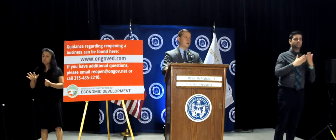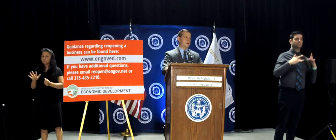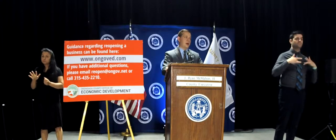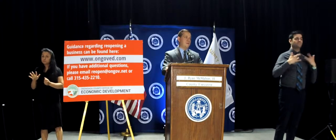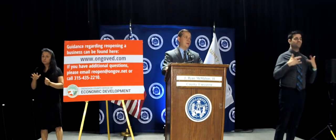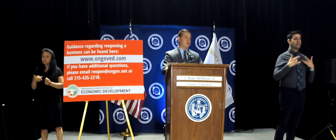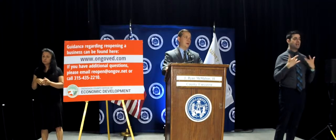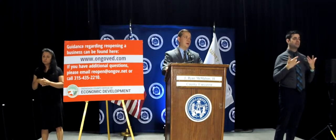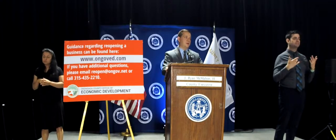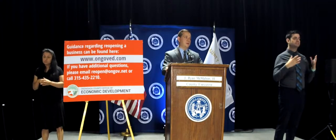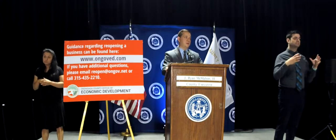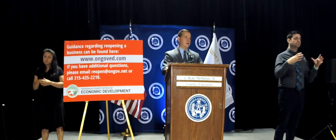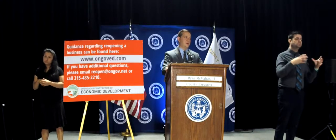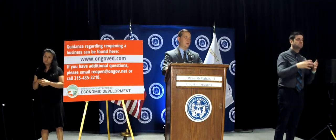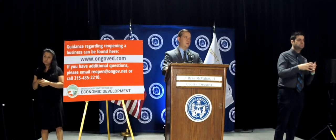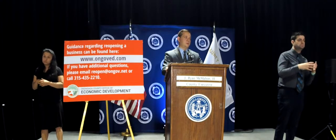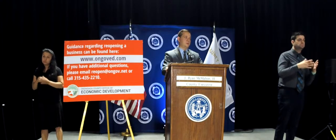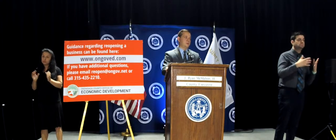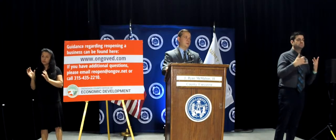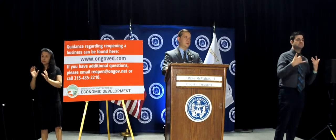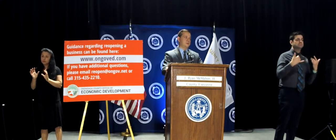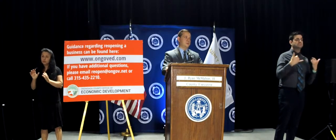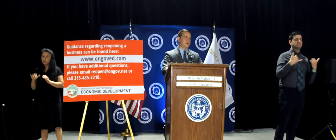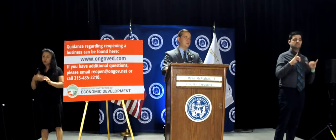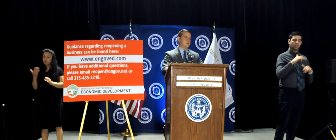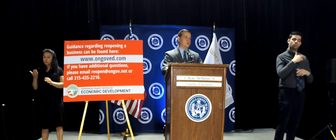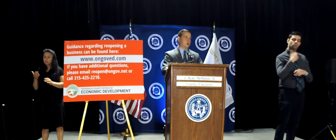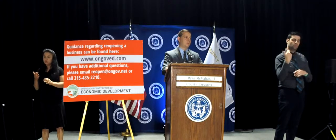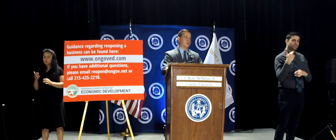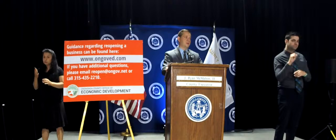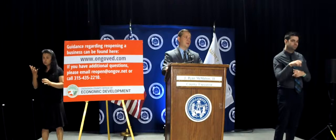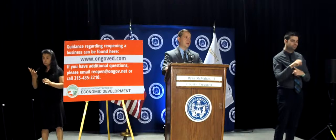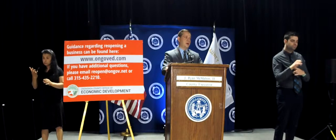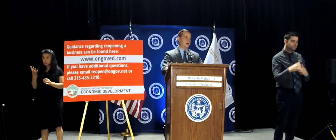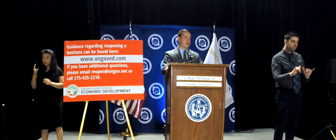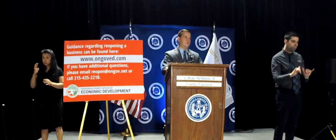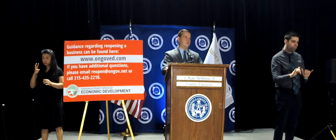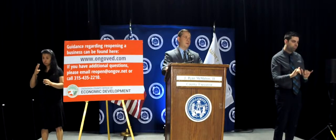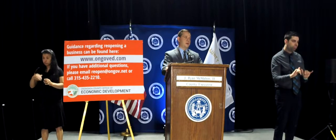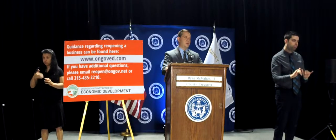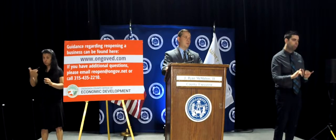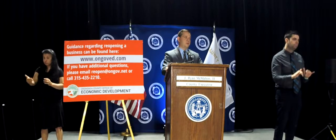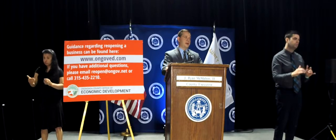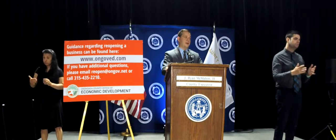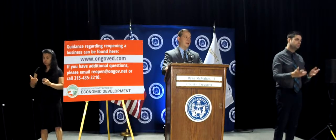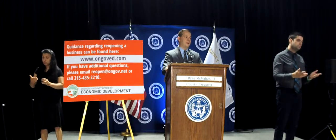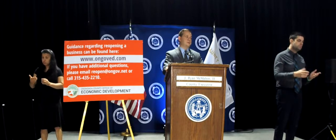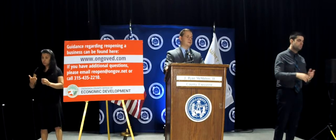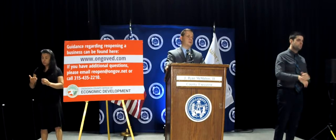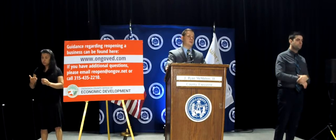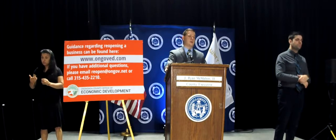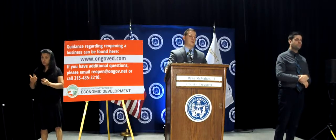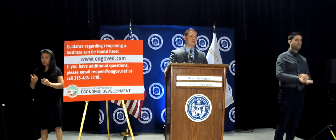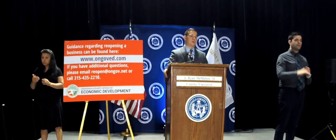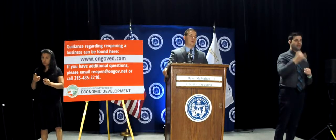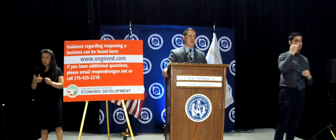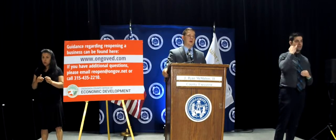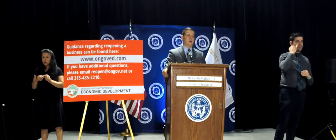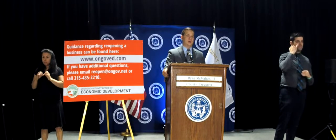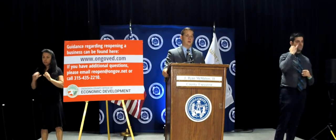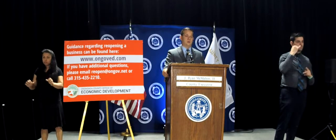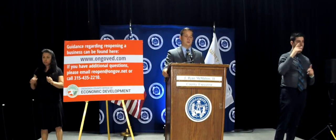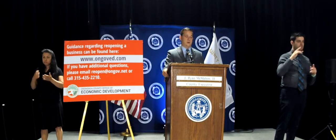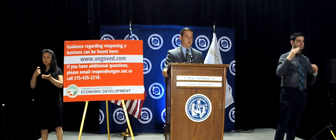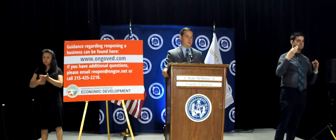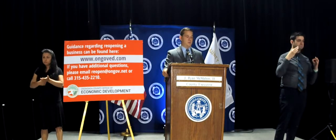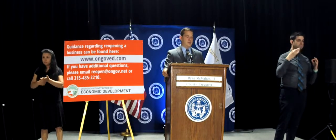risk having these events be disrupted if they don't meet the guidelines. And so